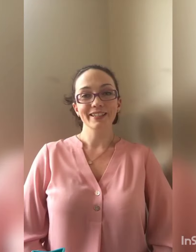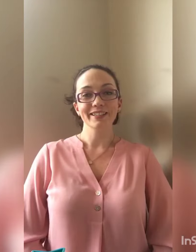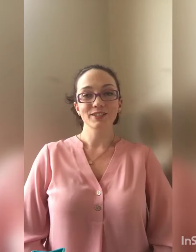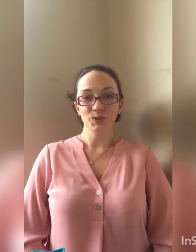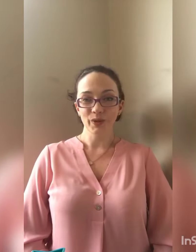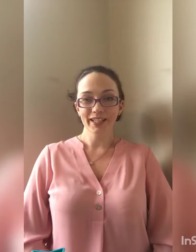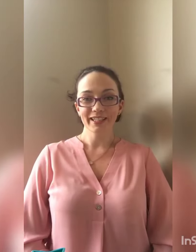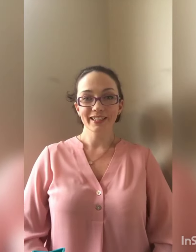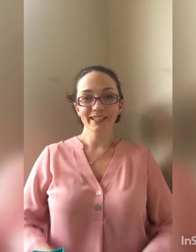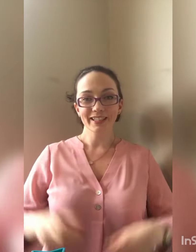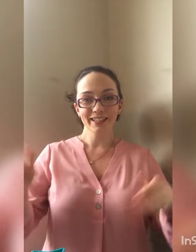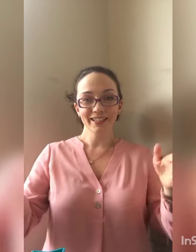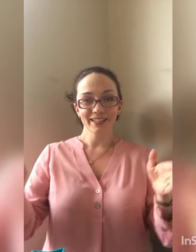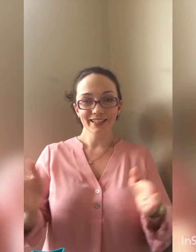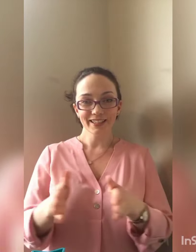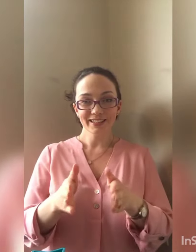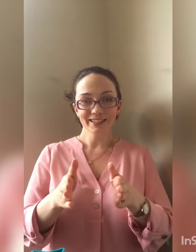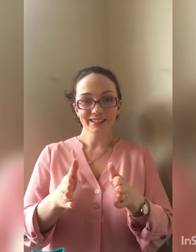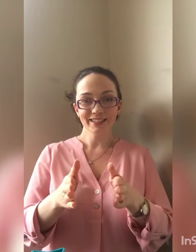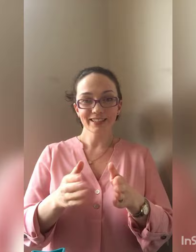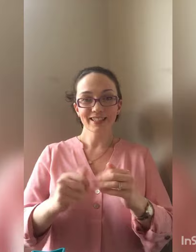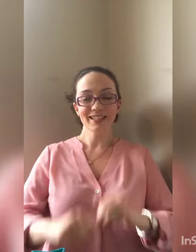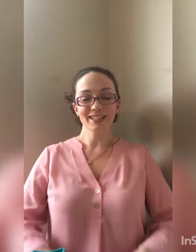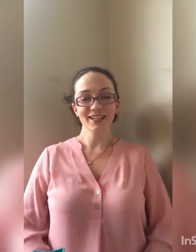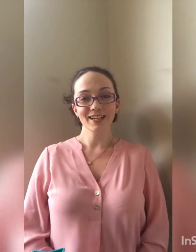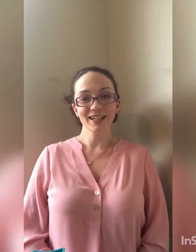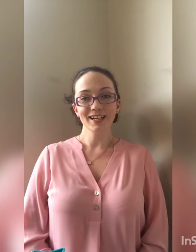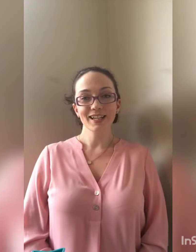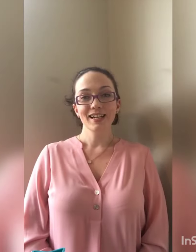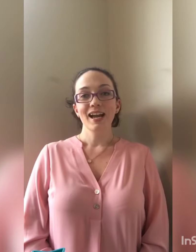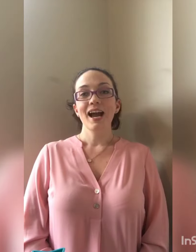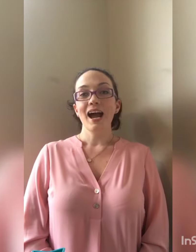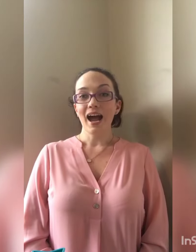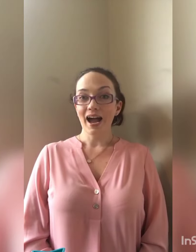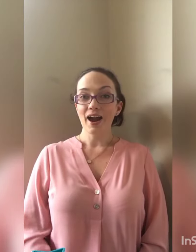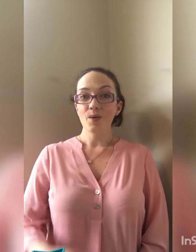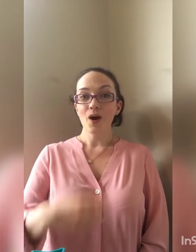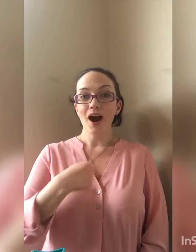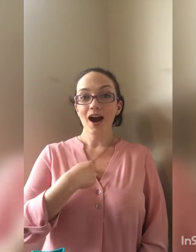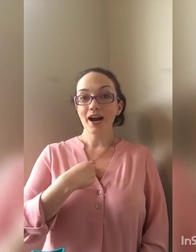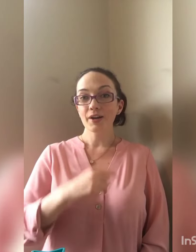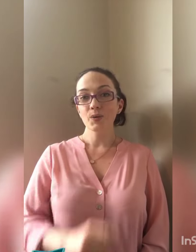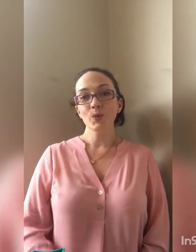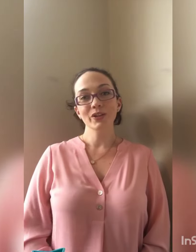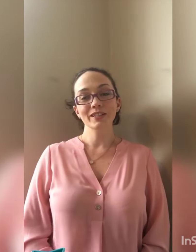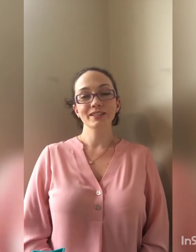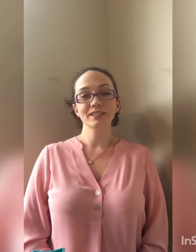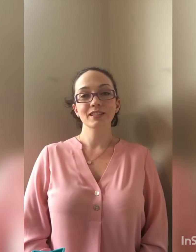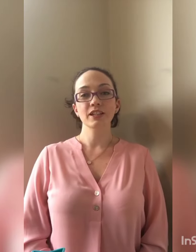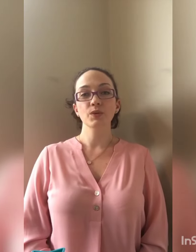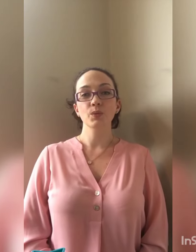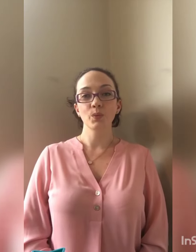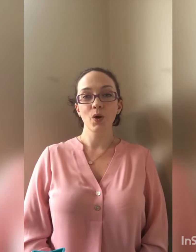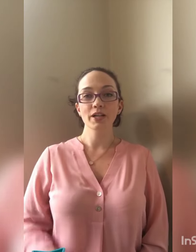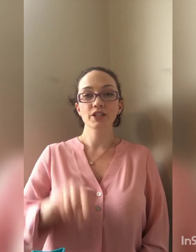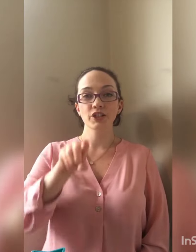Twinkle, twinkle, little star, how I wonder what